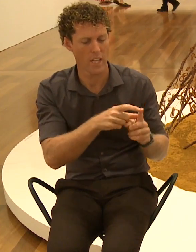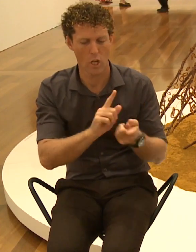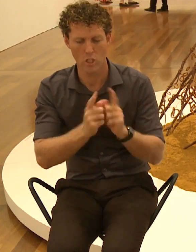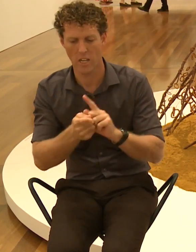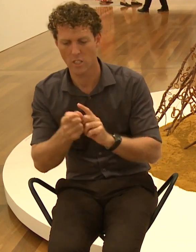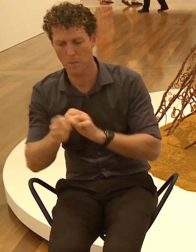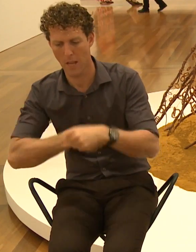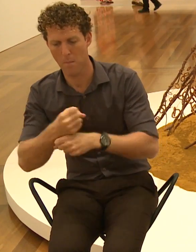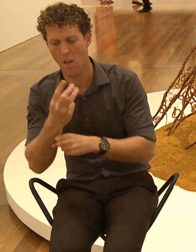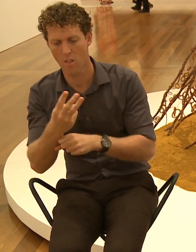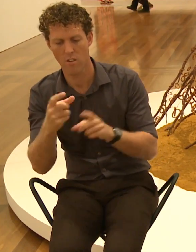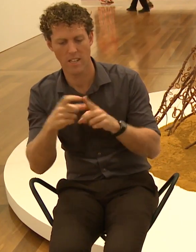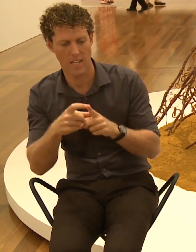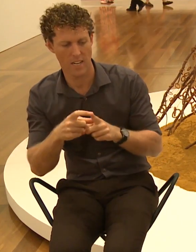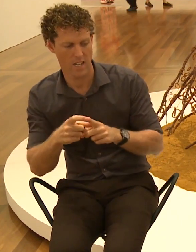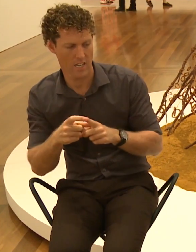and